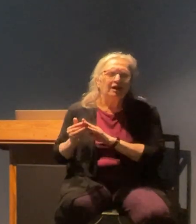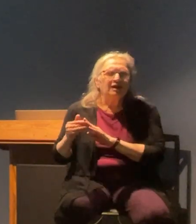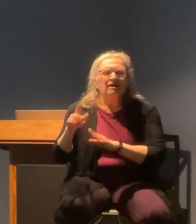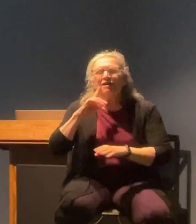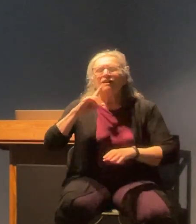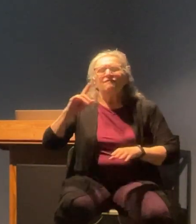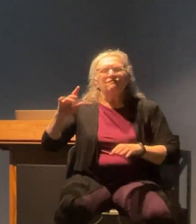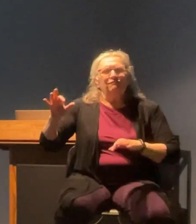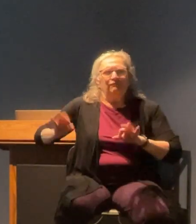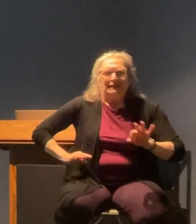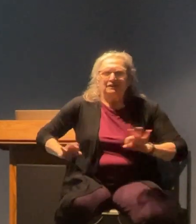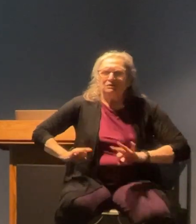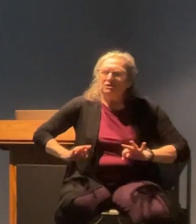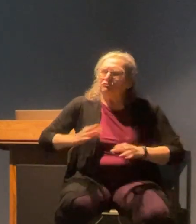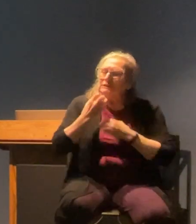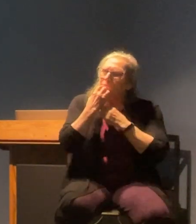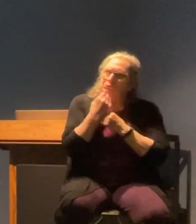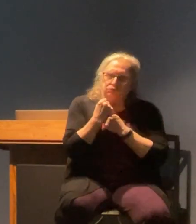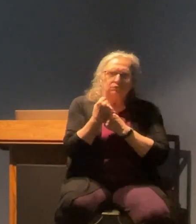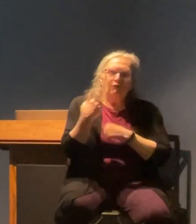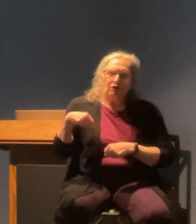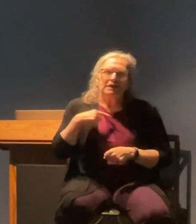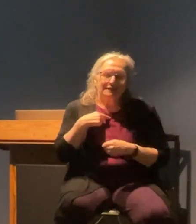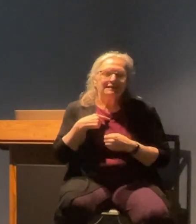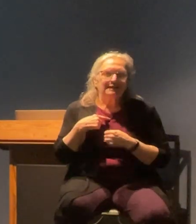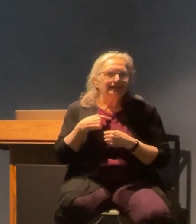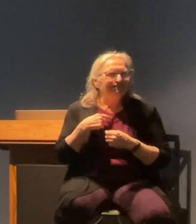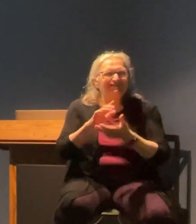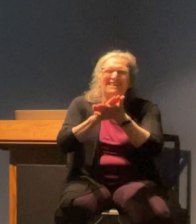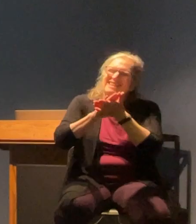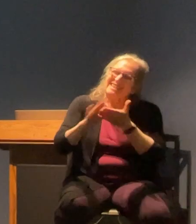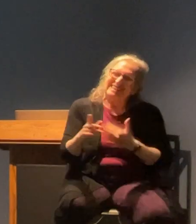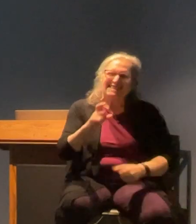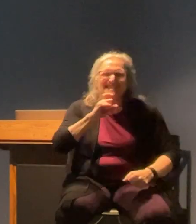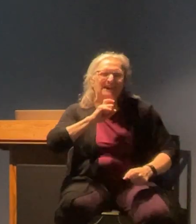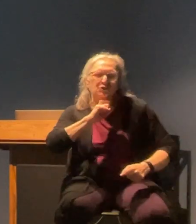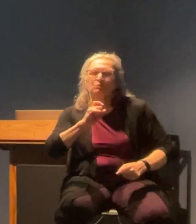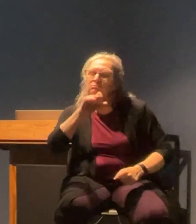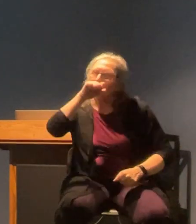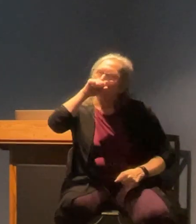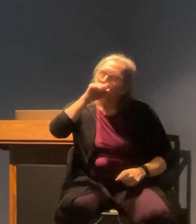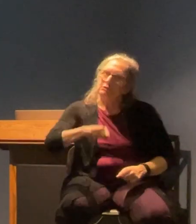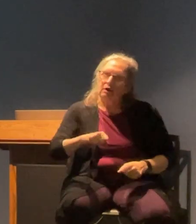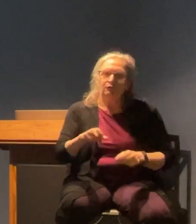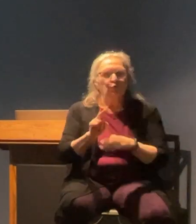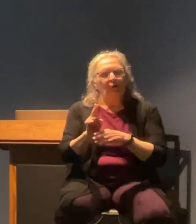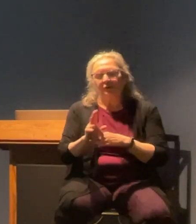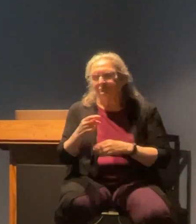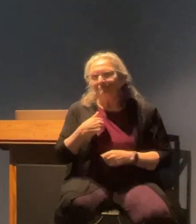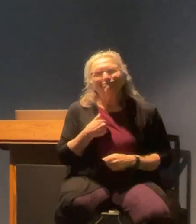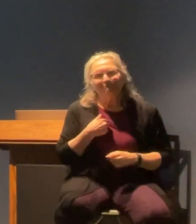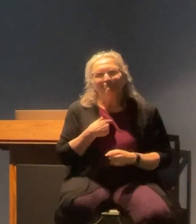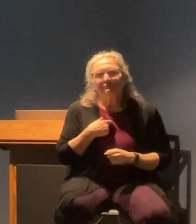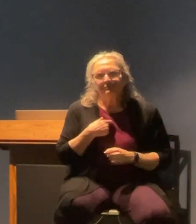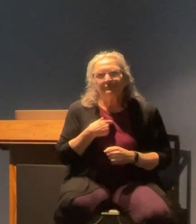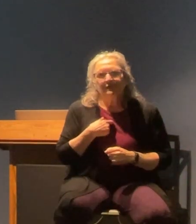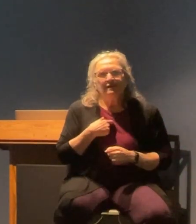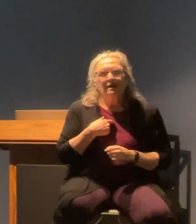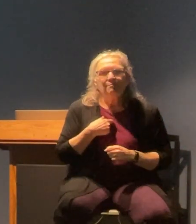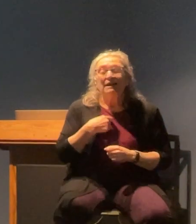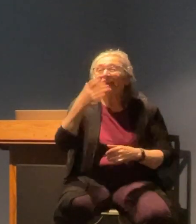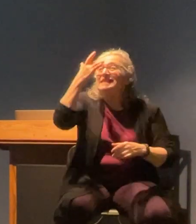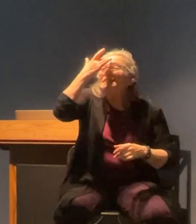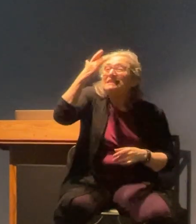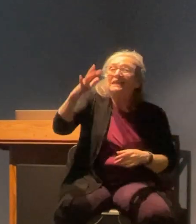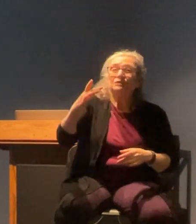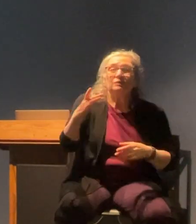really valuable, right? So a nice pair of sneakers is always something I like to have on. But in terms of intellectual interest,